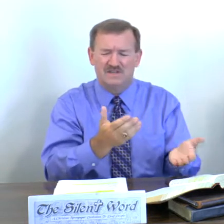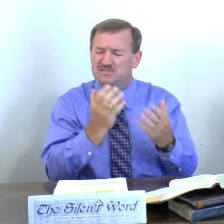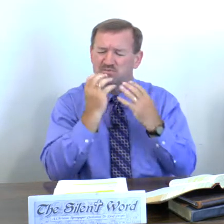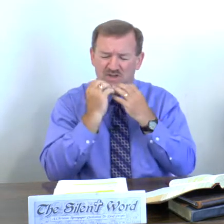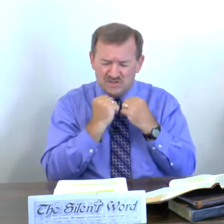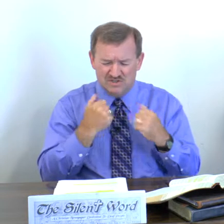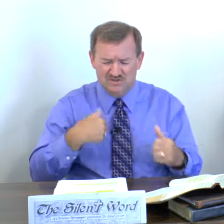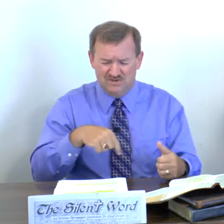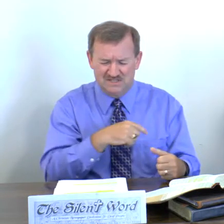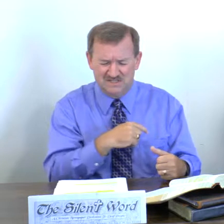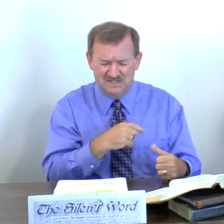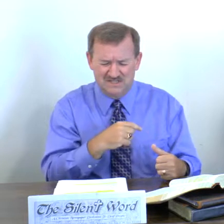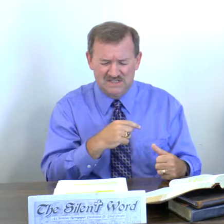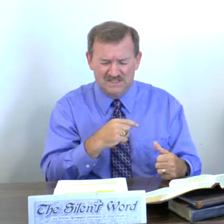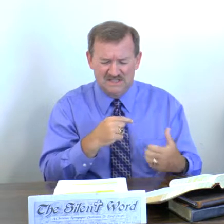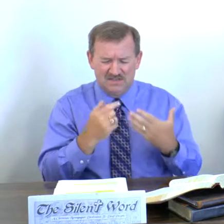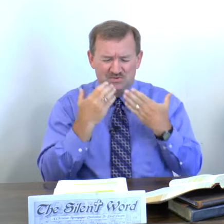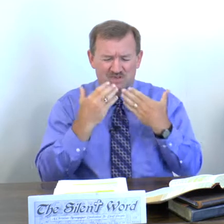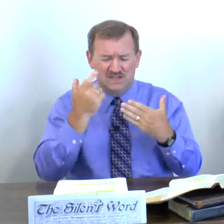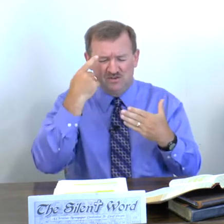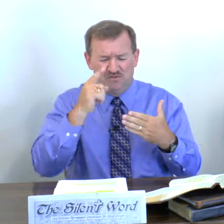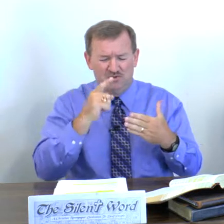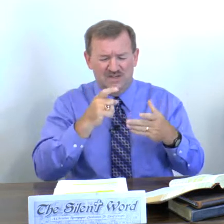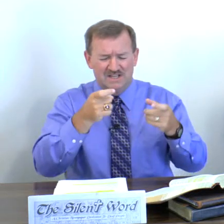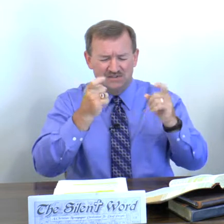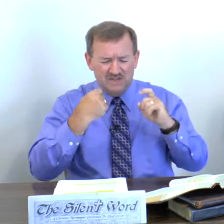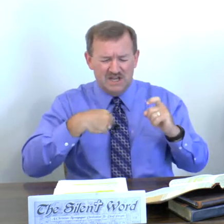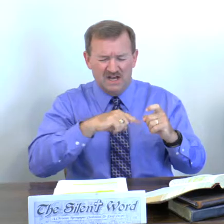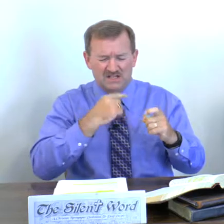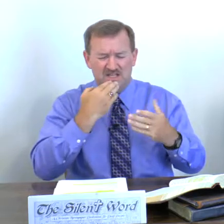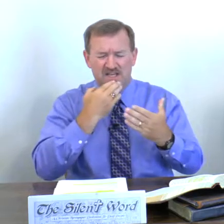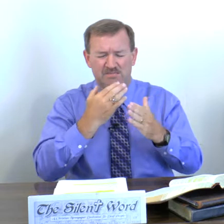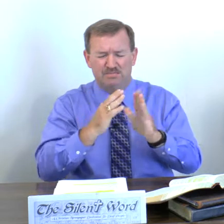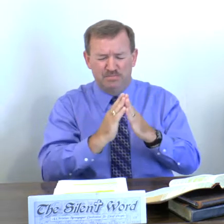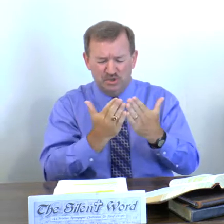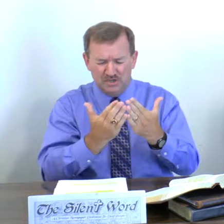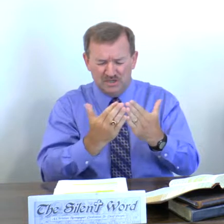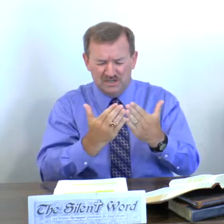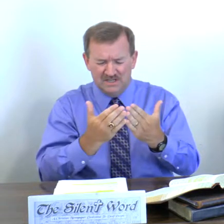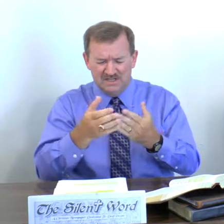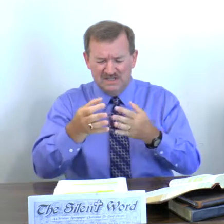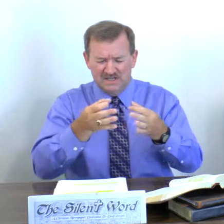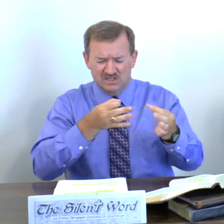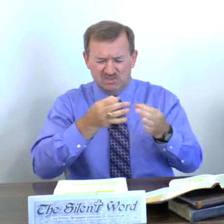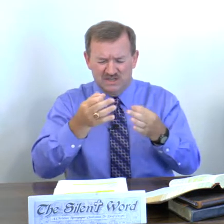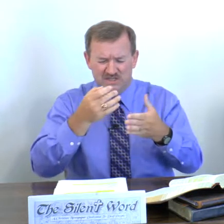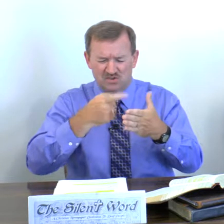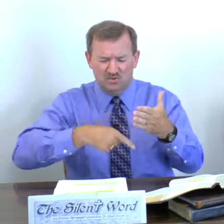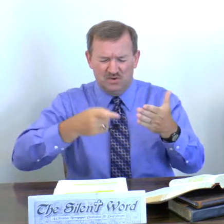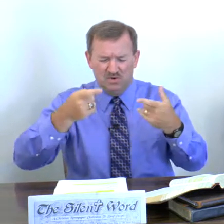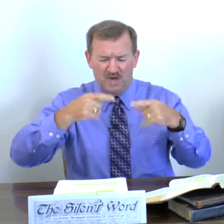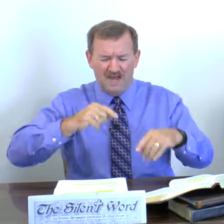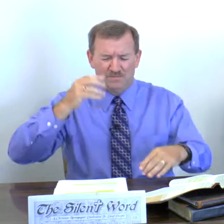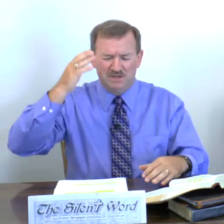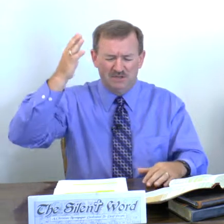It's precious to us. We thank you for giving us a book that explains what will happen in